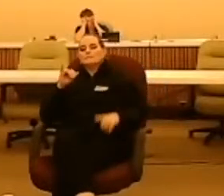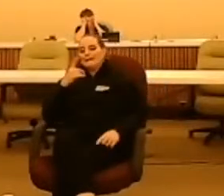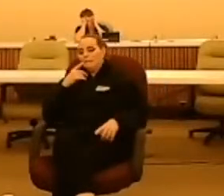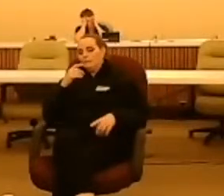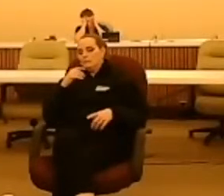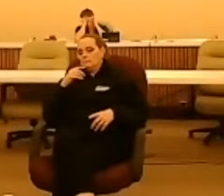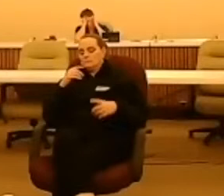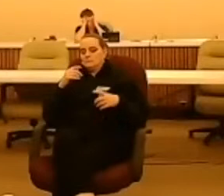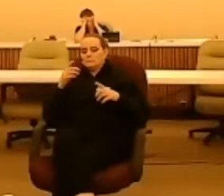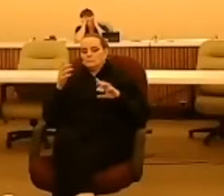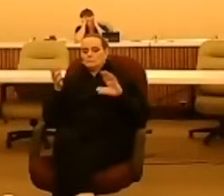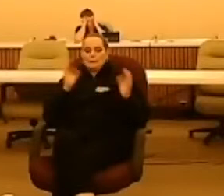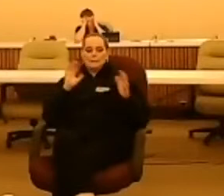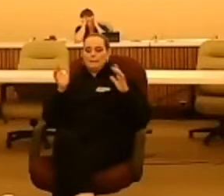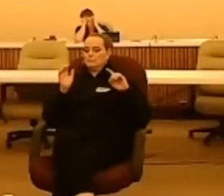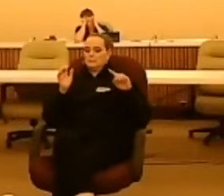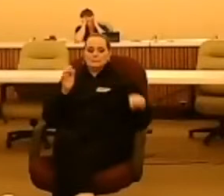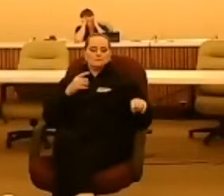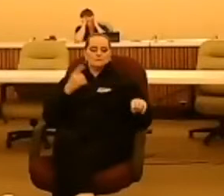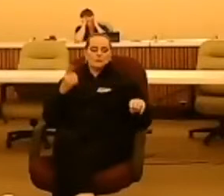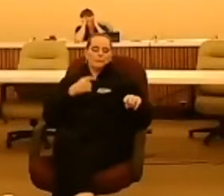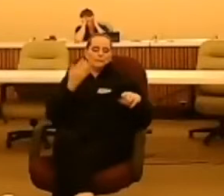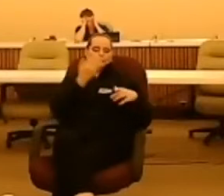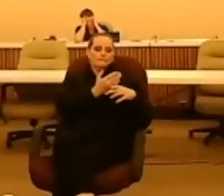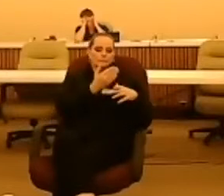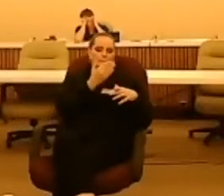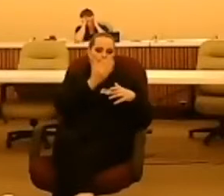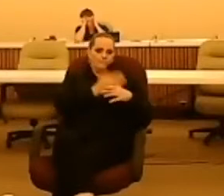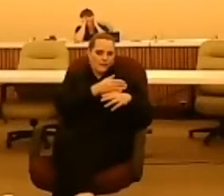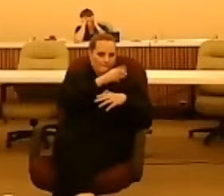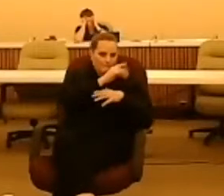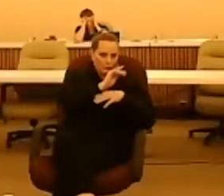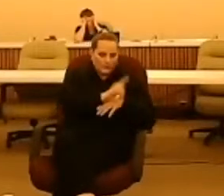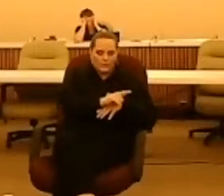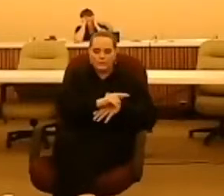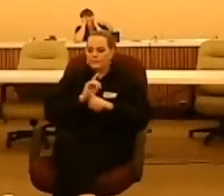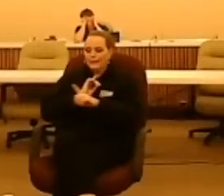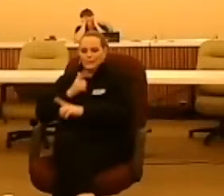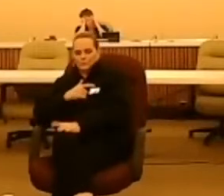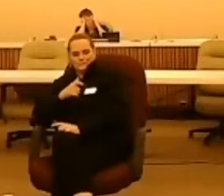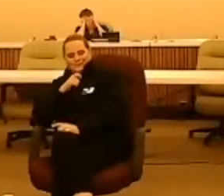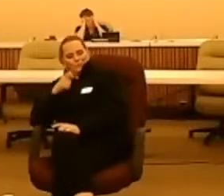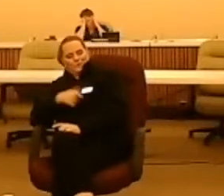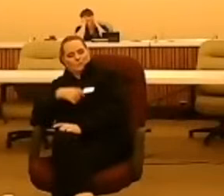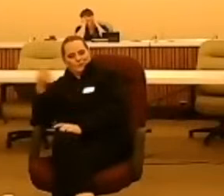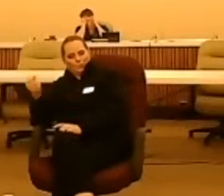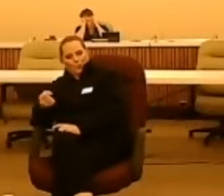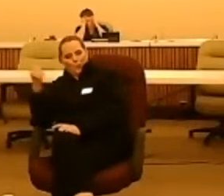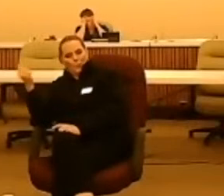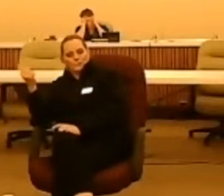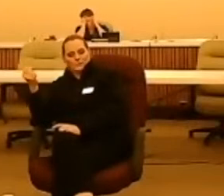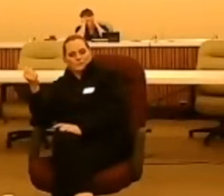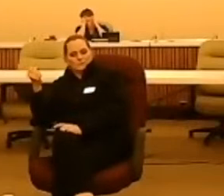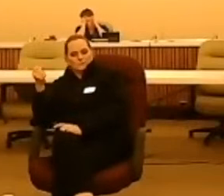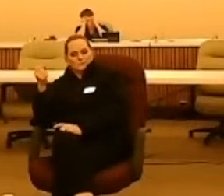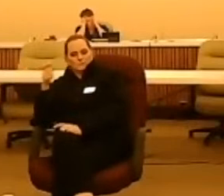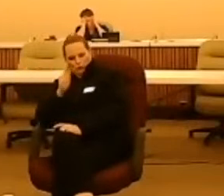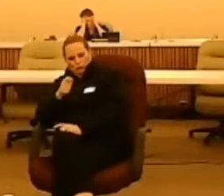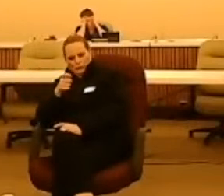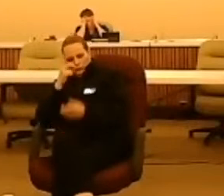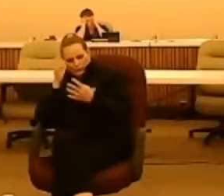argument between someone filing a FOILing request and us saying we're withholding that, it would be a judge who would make that decision,